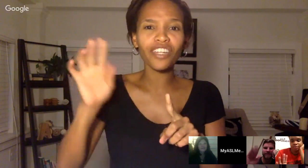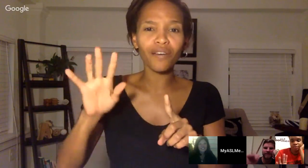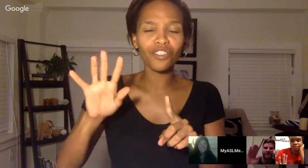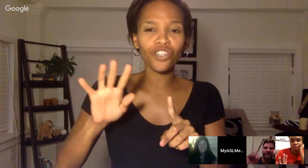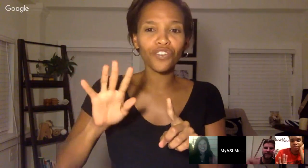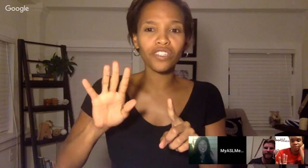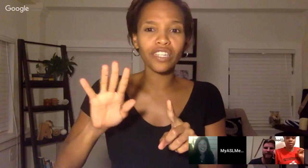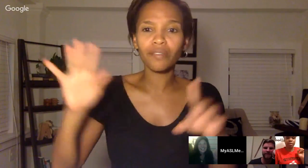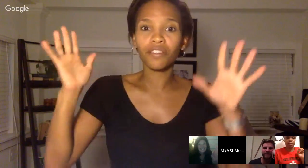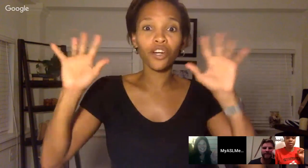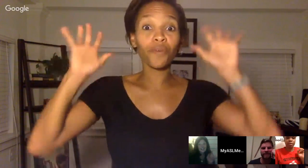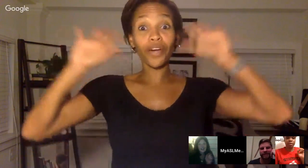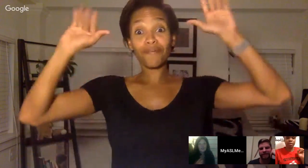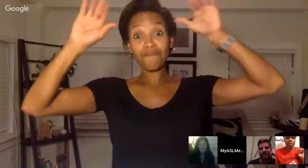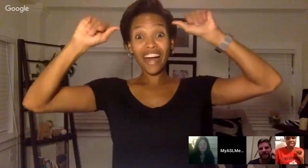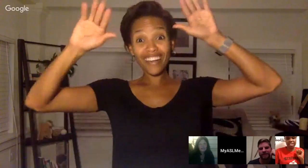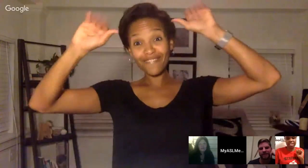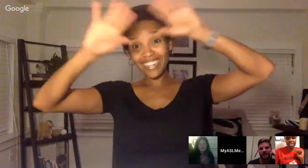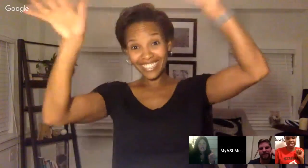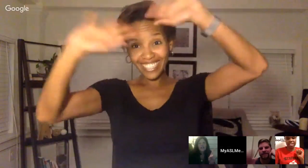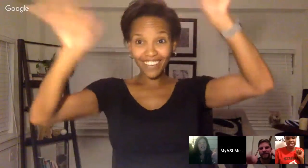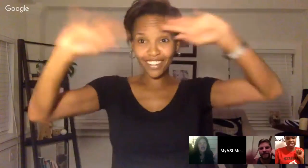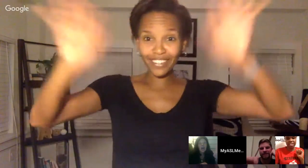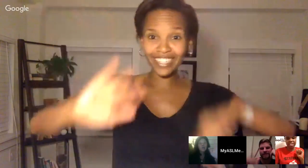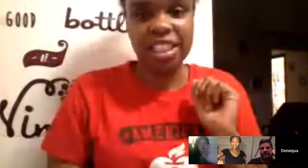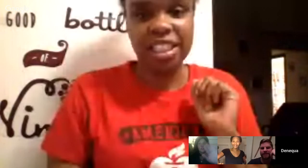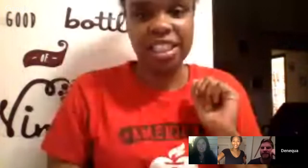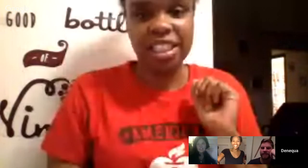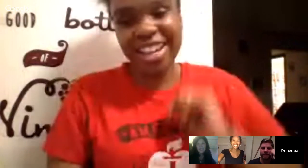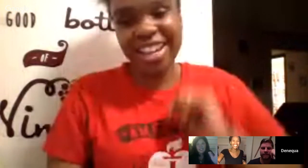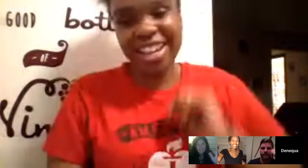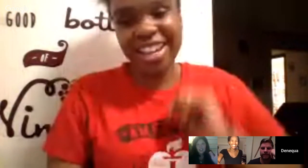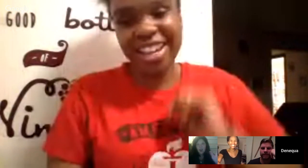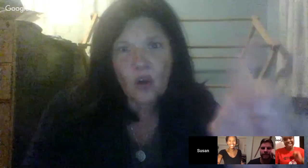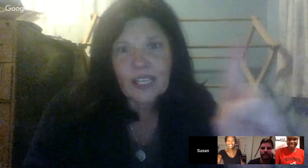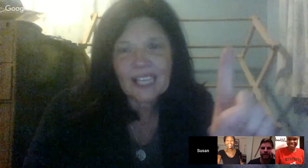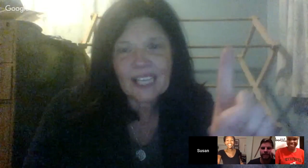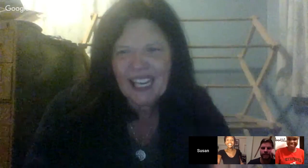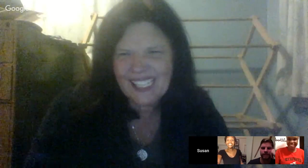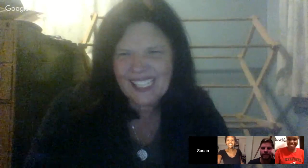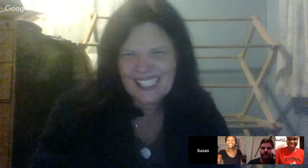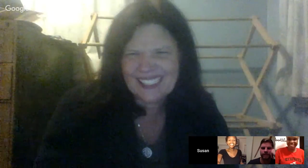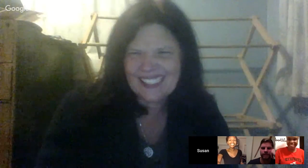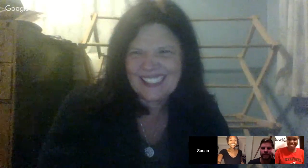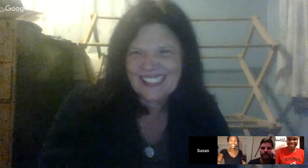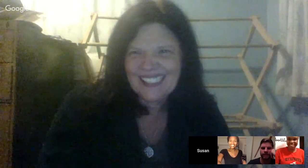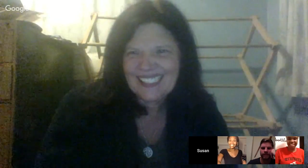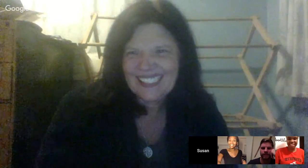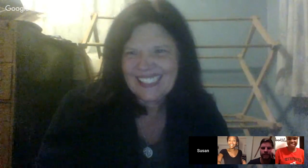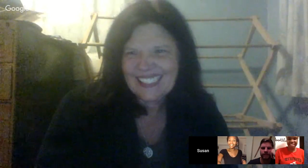Danique, I wasn't sure if you were going to say something. No. Okay. Bye, everybody. Have a good week. Nicole,